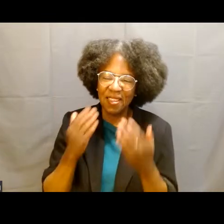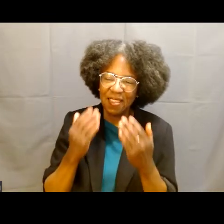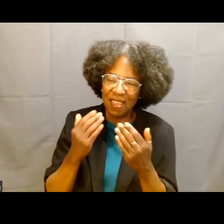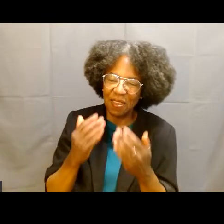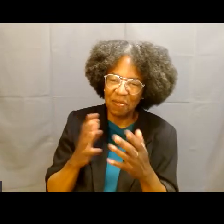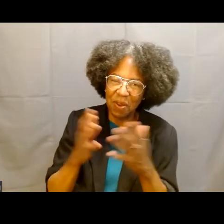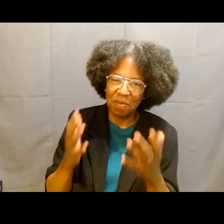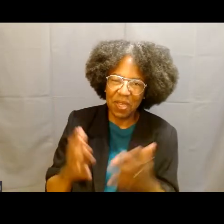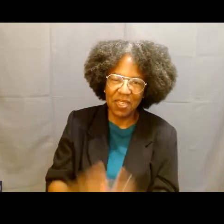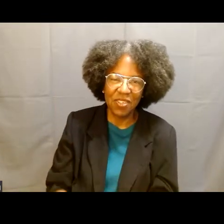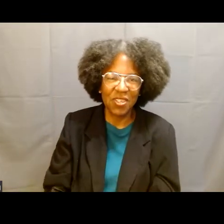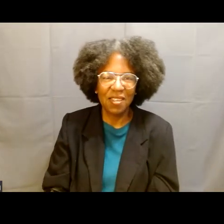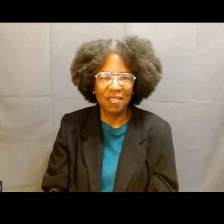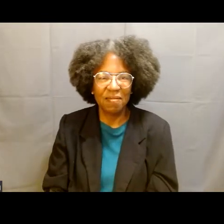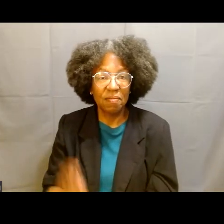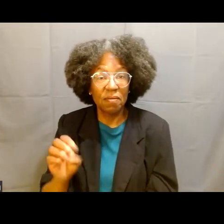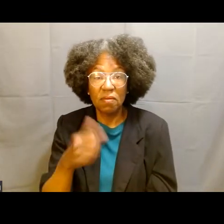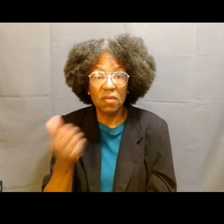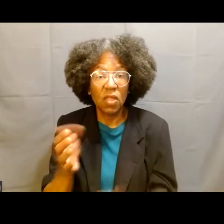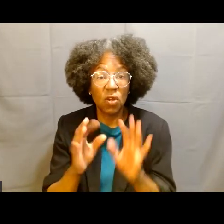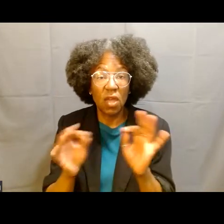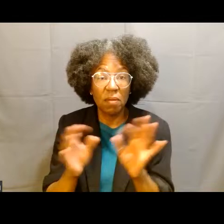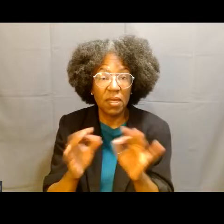Any other comments, questions?